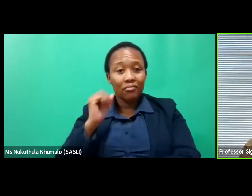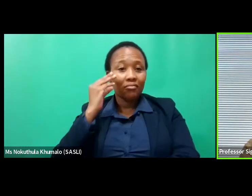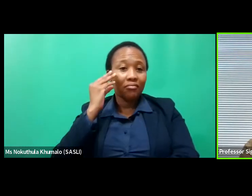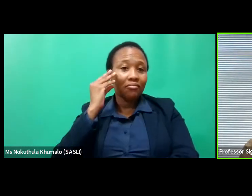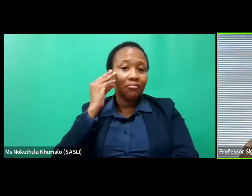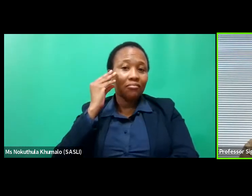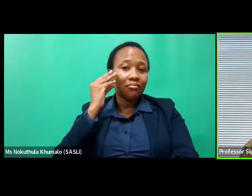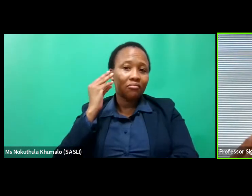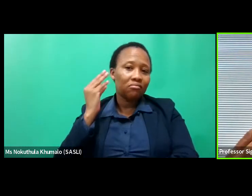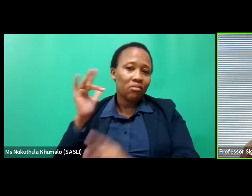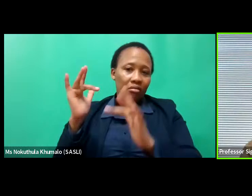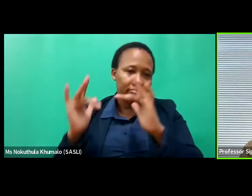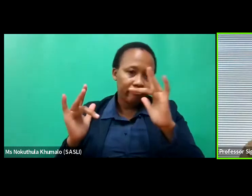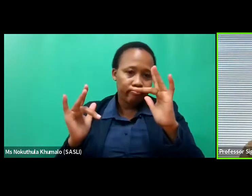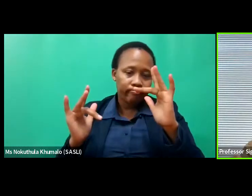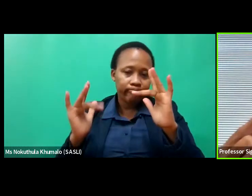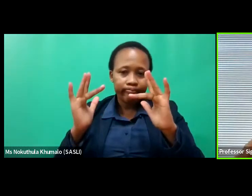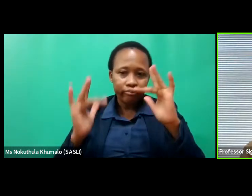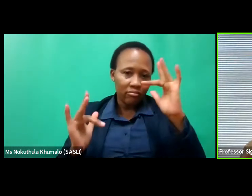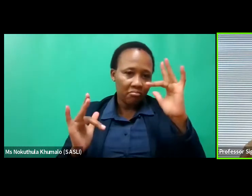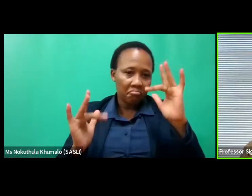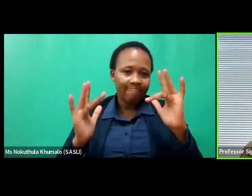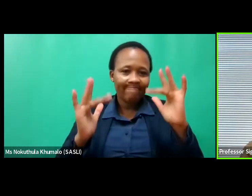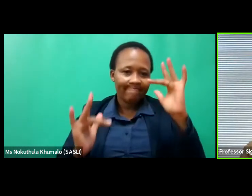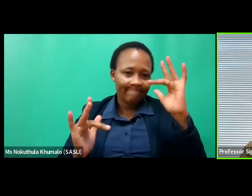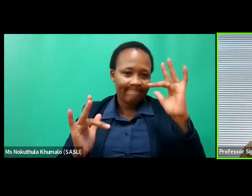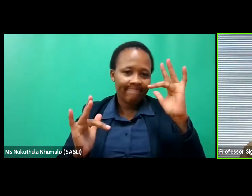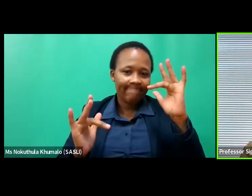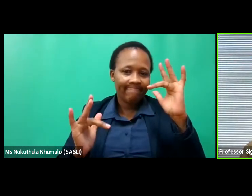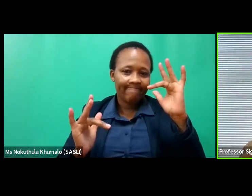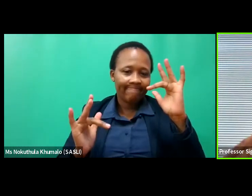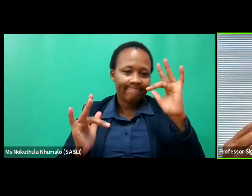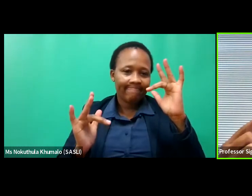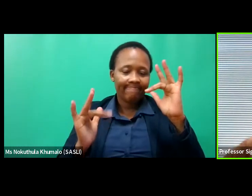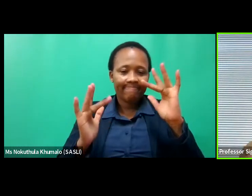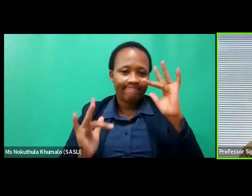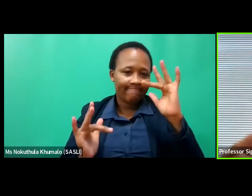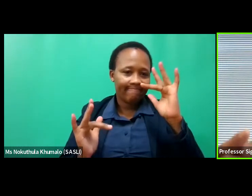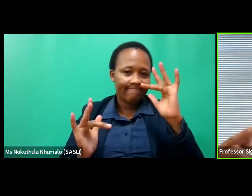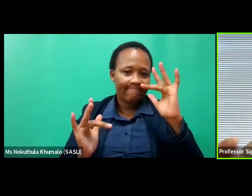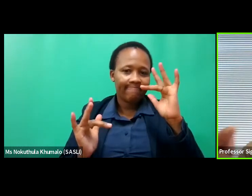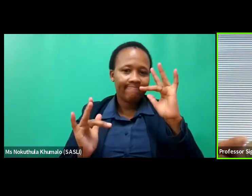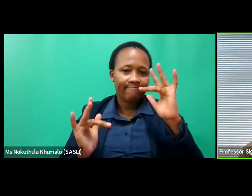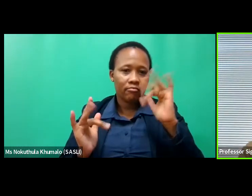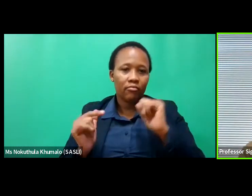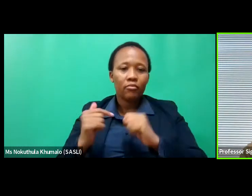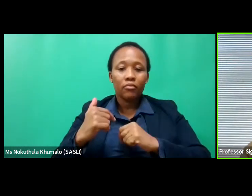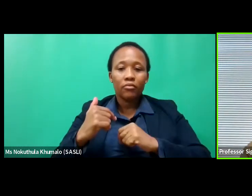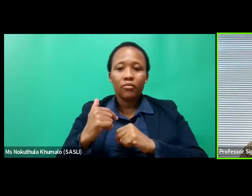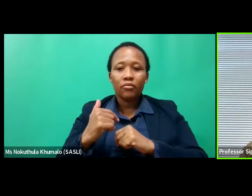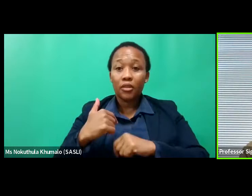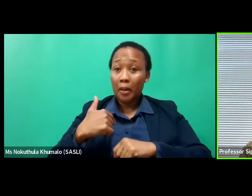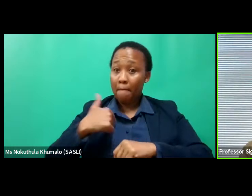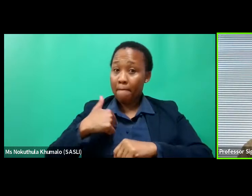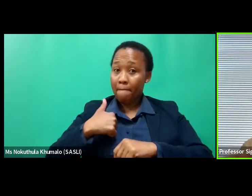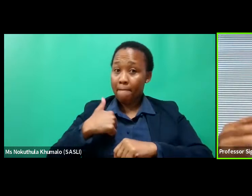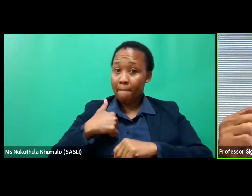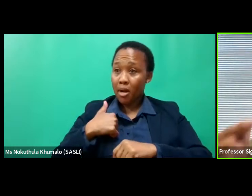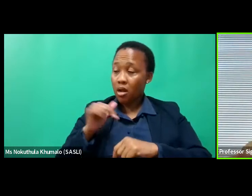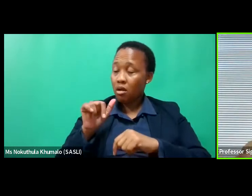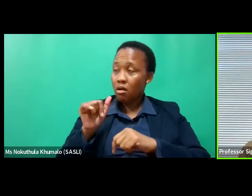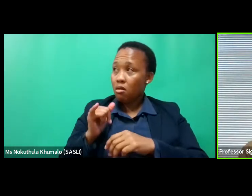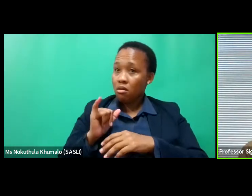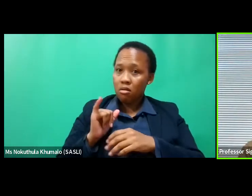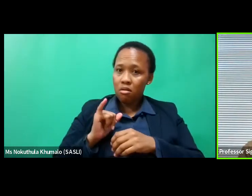But I decided when I joined education to theorize why children fail,